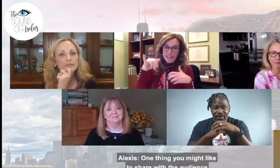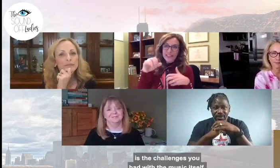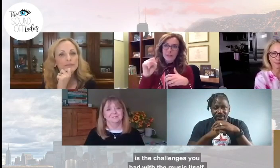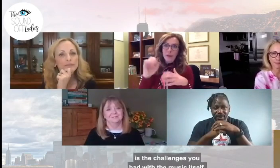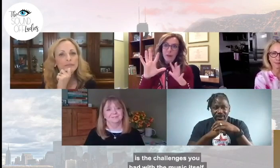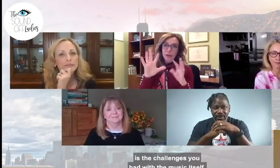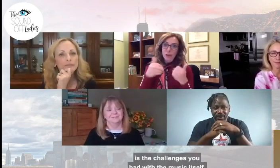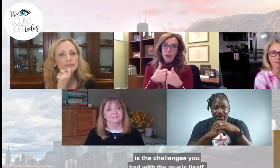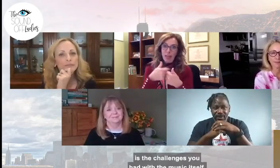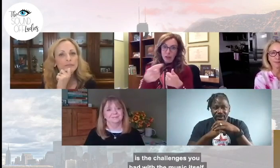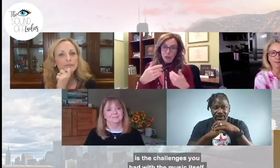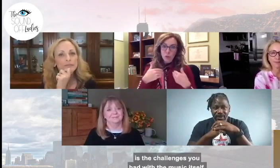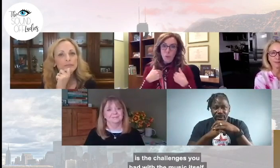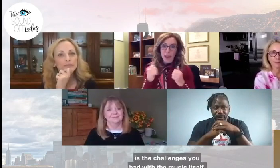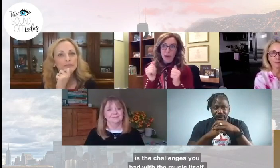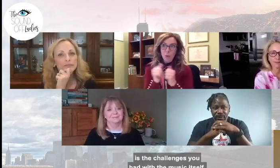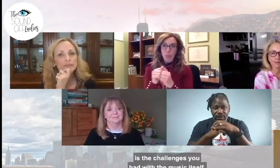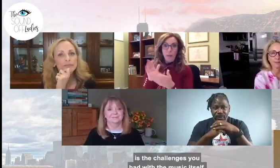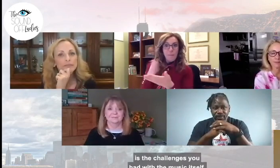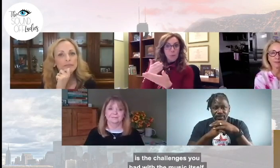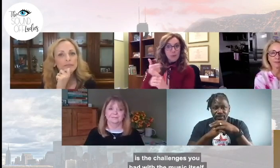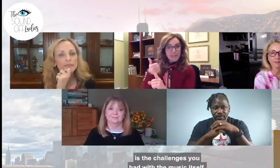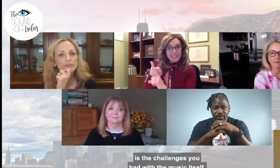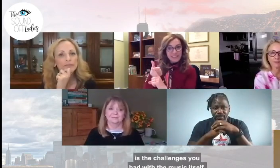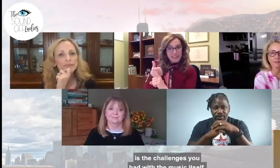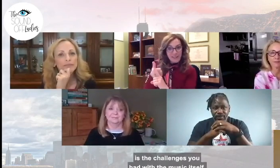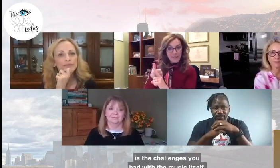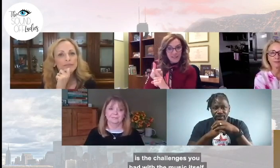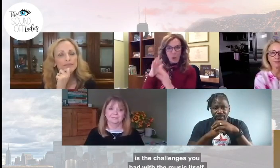says, when it's a challenge when you had with the music itself.